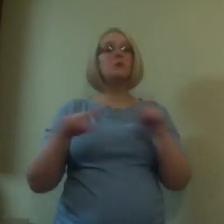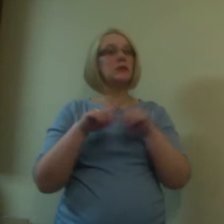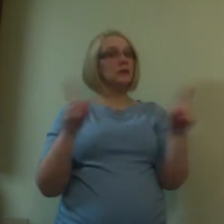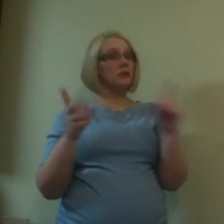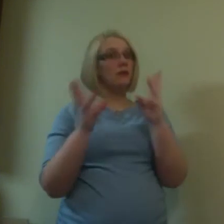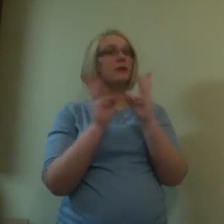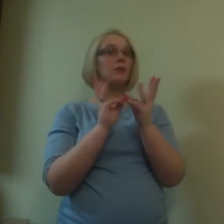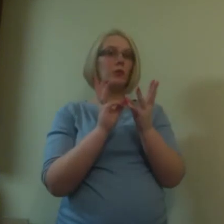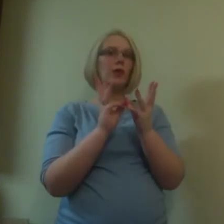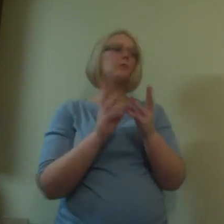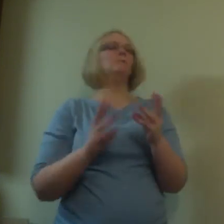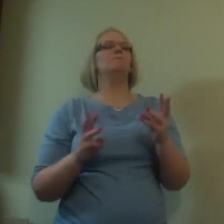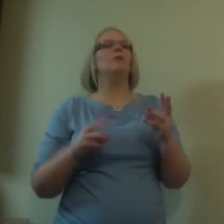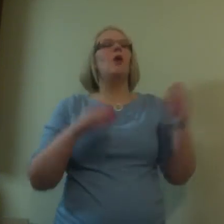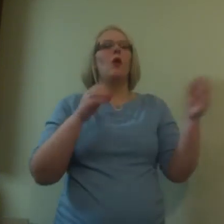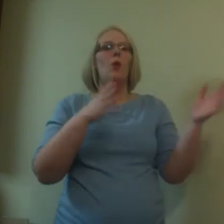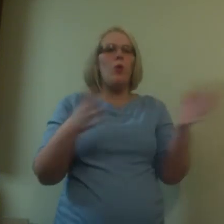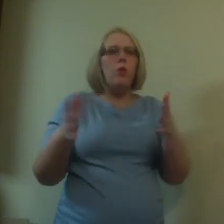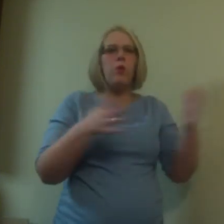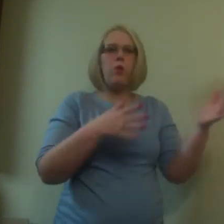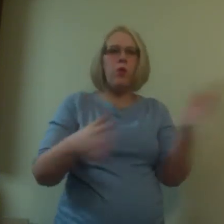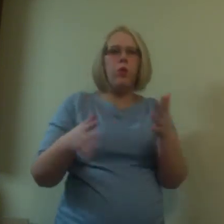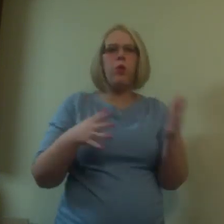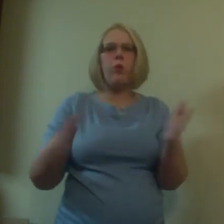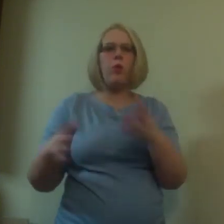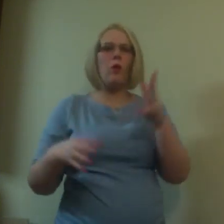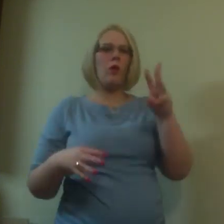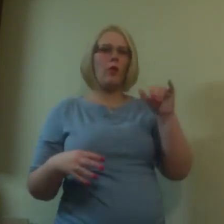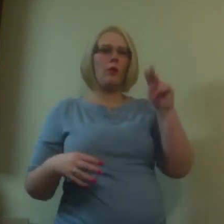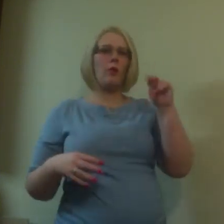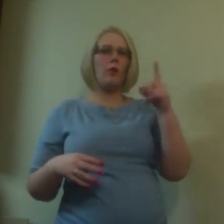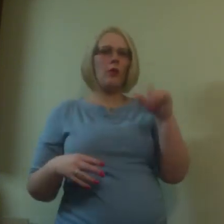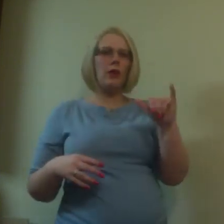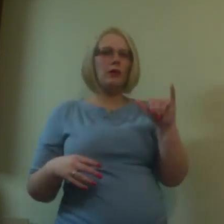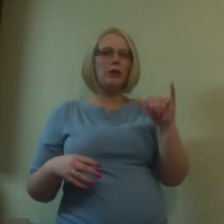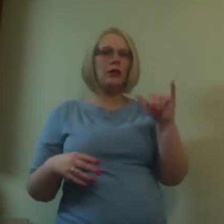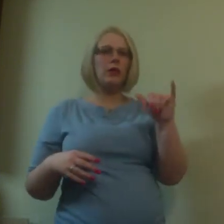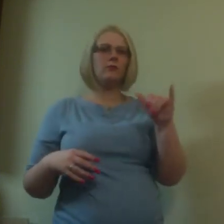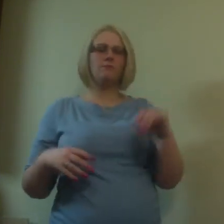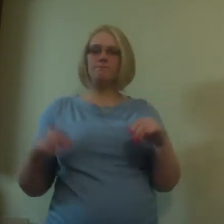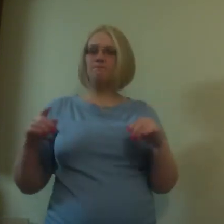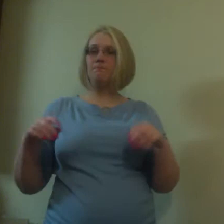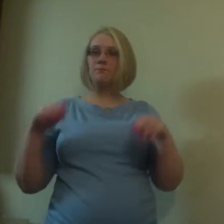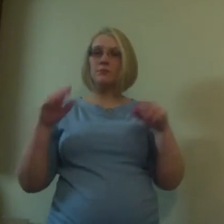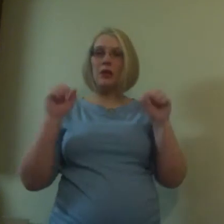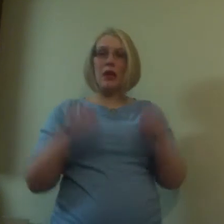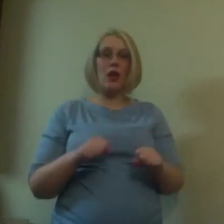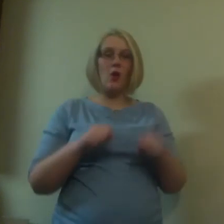feel? Cold. Real cold. Real cold. When else can it be windy? Rainy. Janelle?